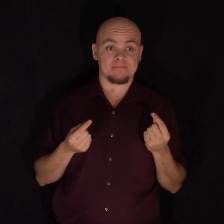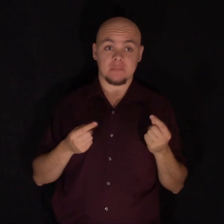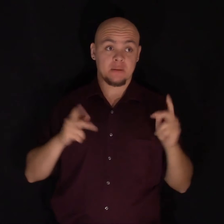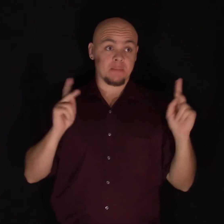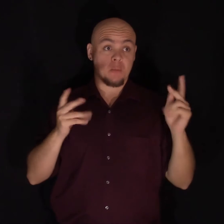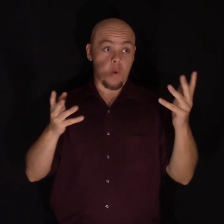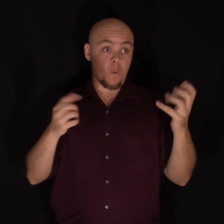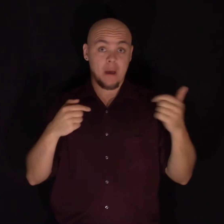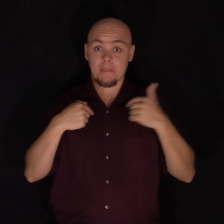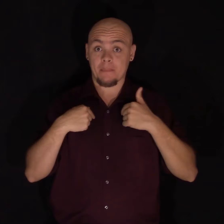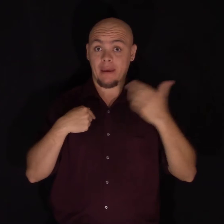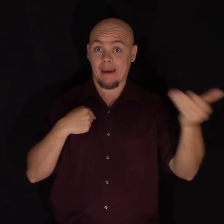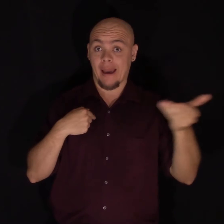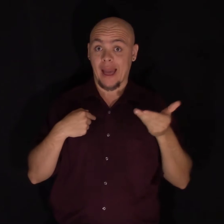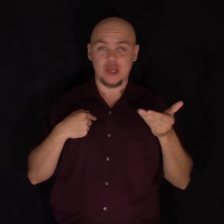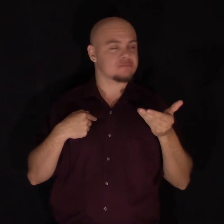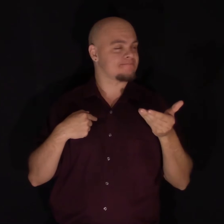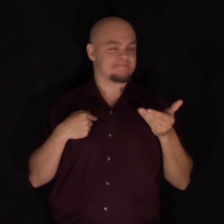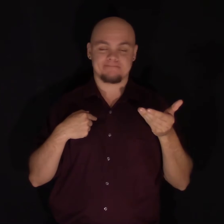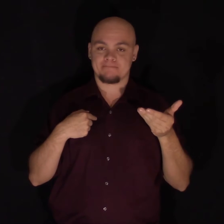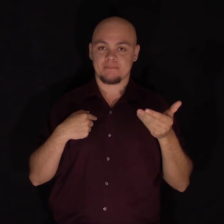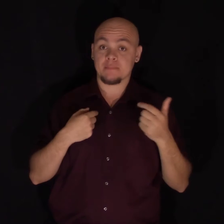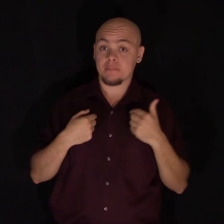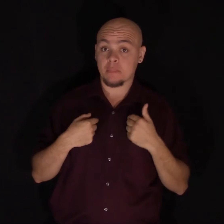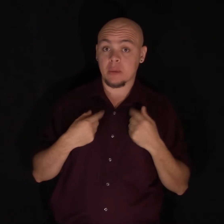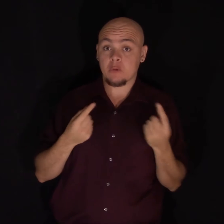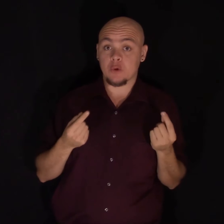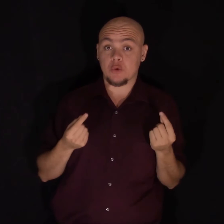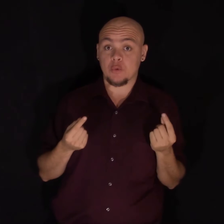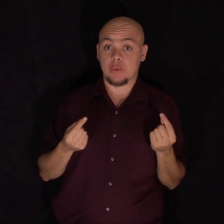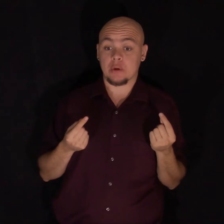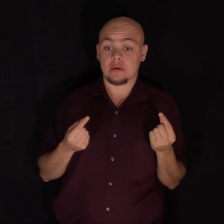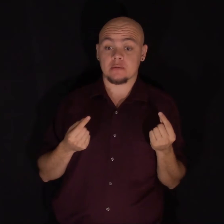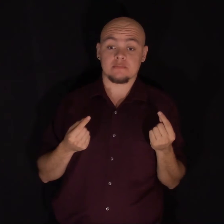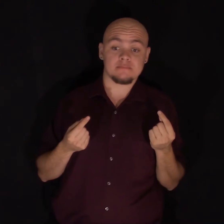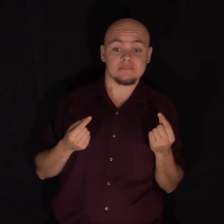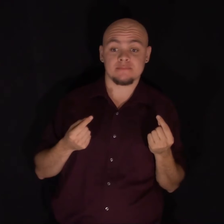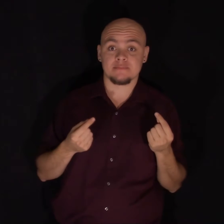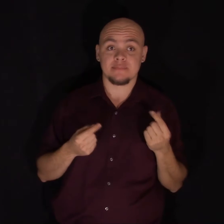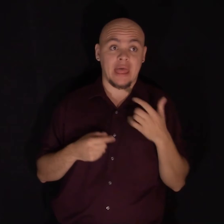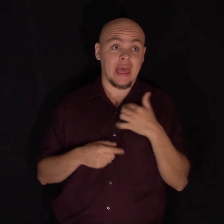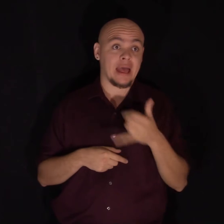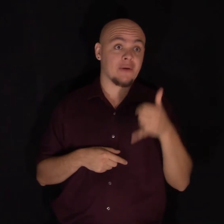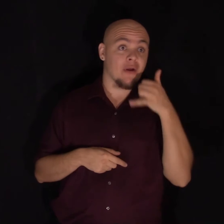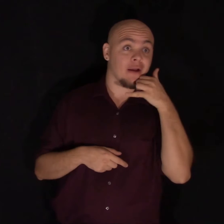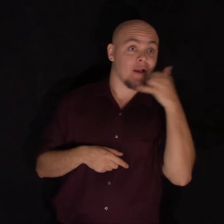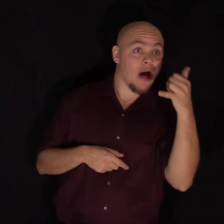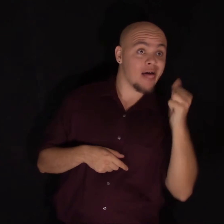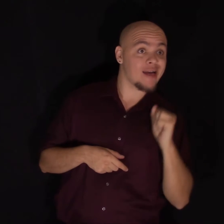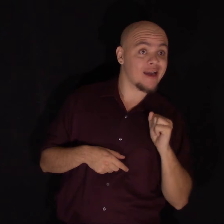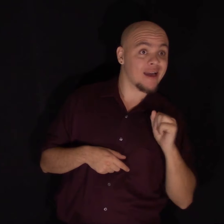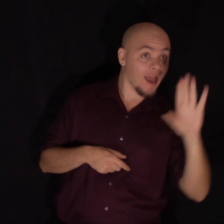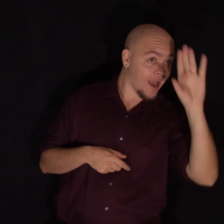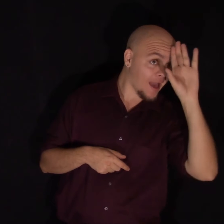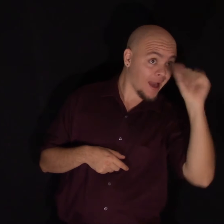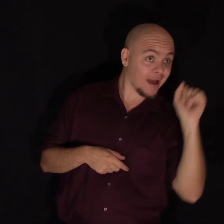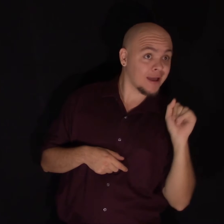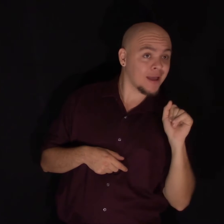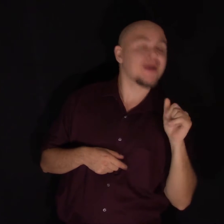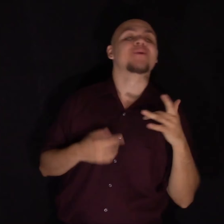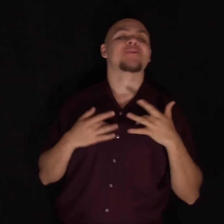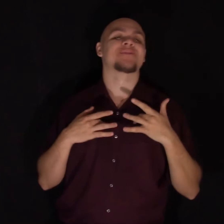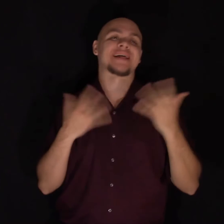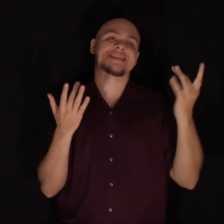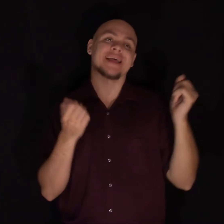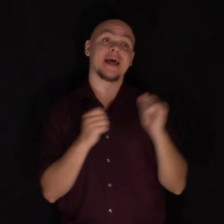me. So I did what anyone would do in that situation. I was making some phone calls. Hey, what are you up